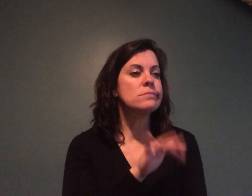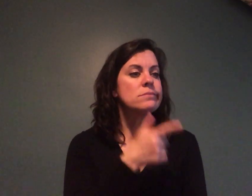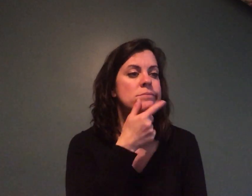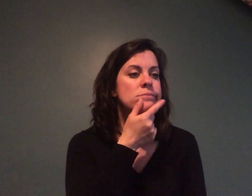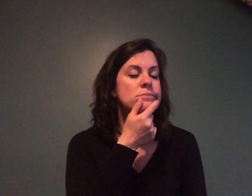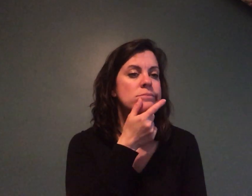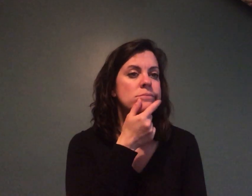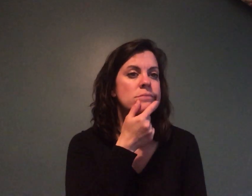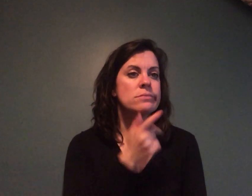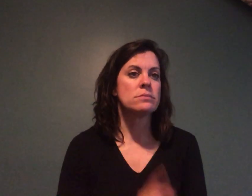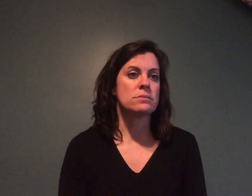Excuse me.